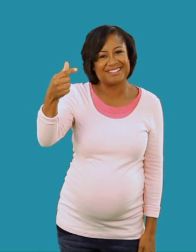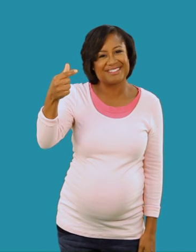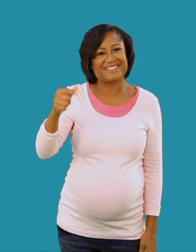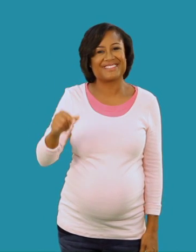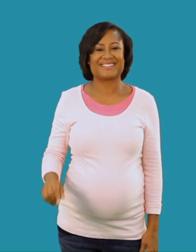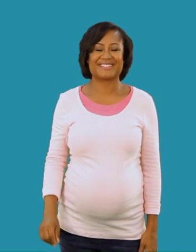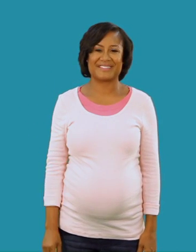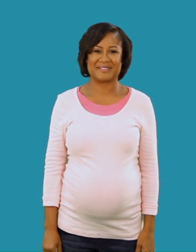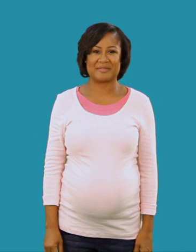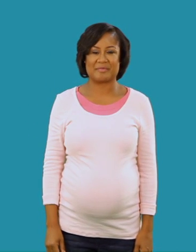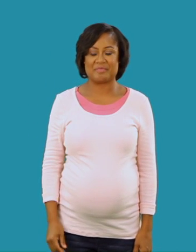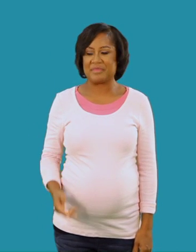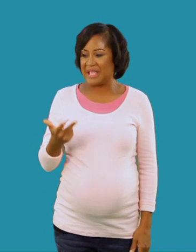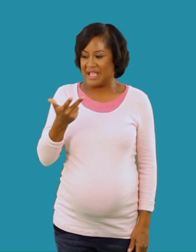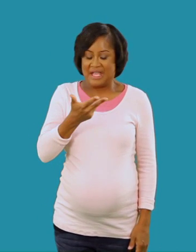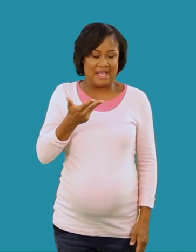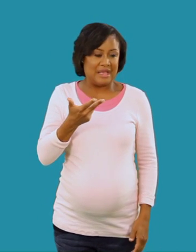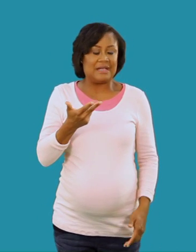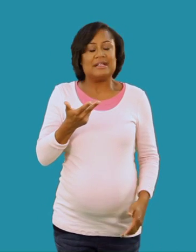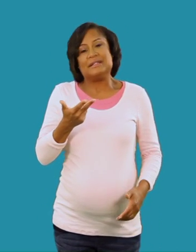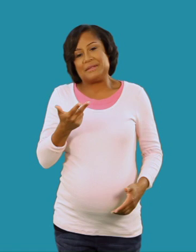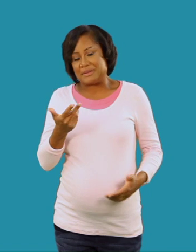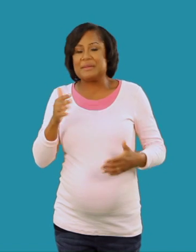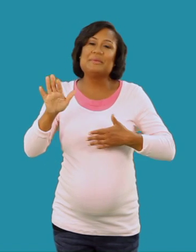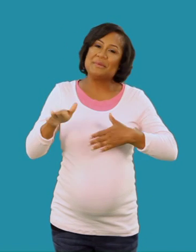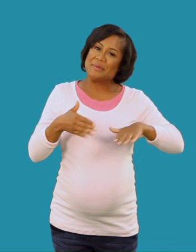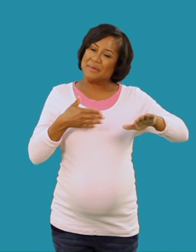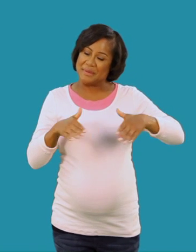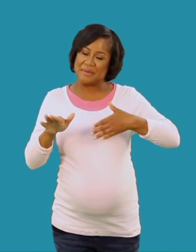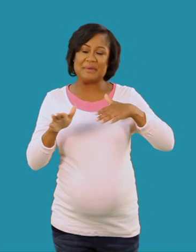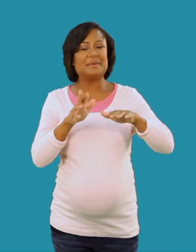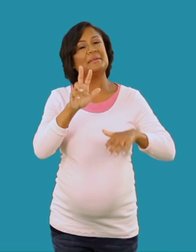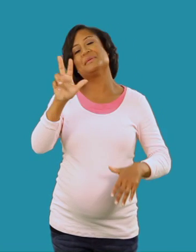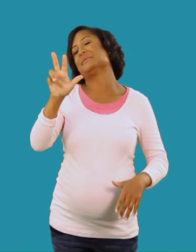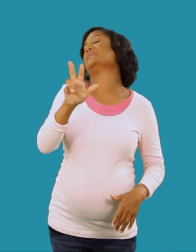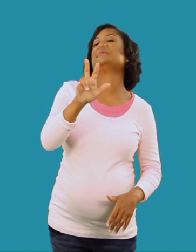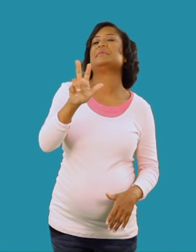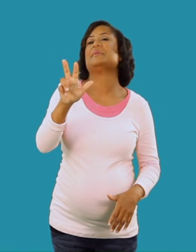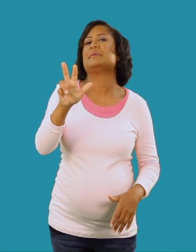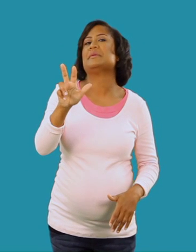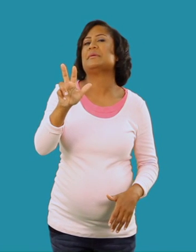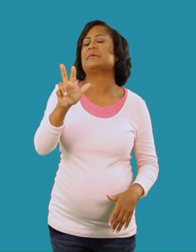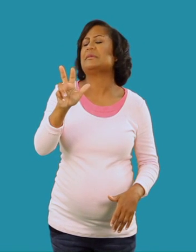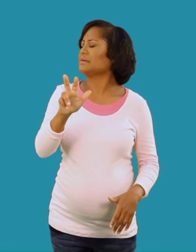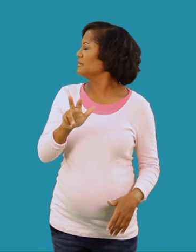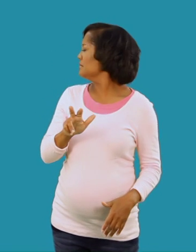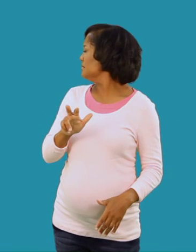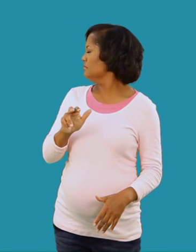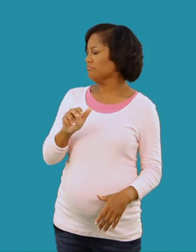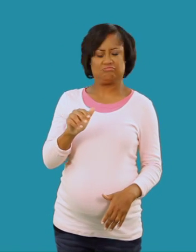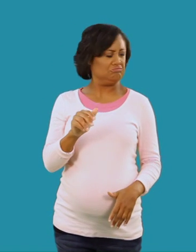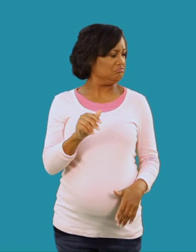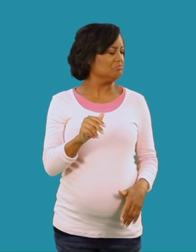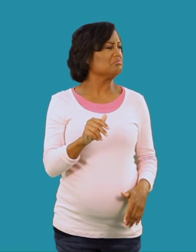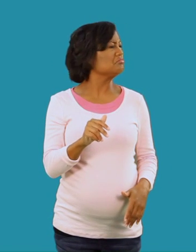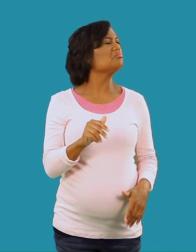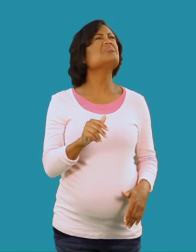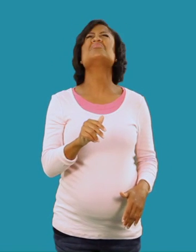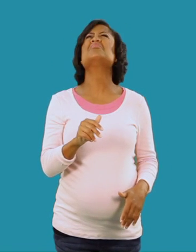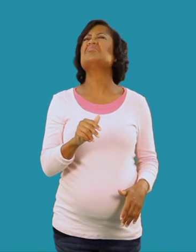The girls continue their walk. A few yards ahead, Shelly stops abruptly. Hey, did